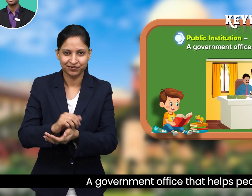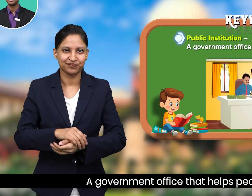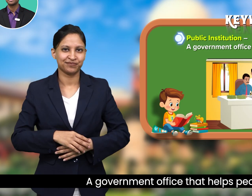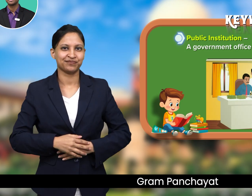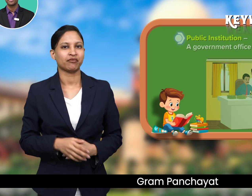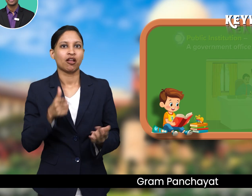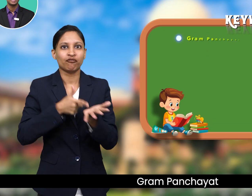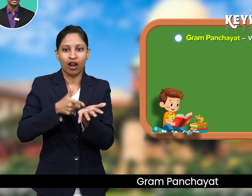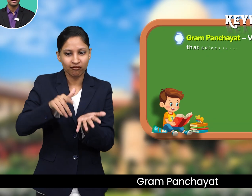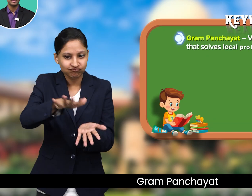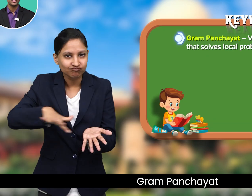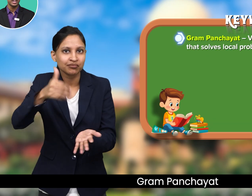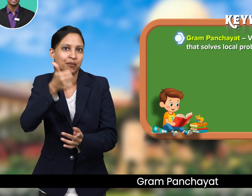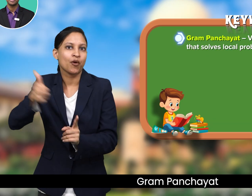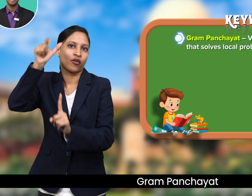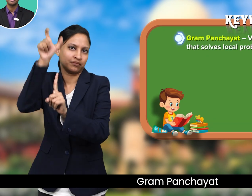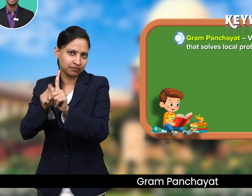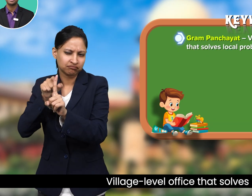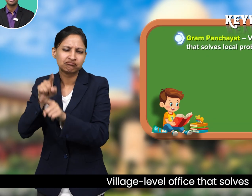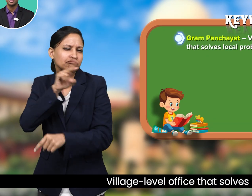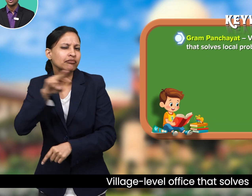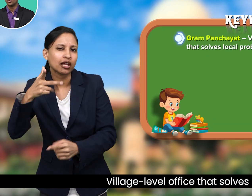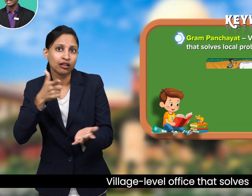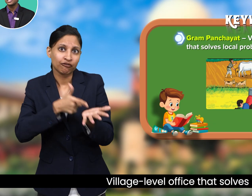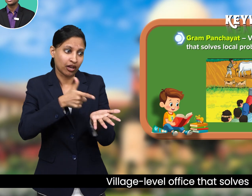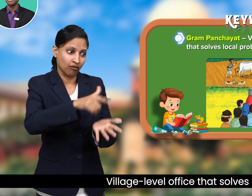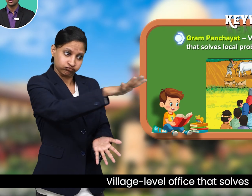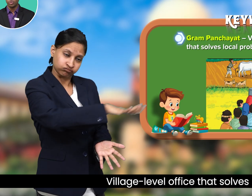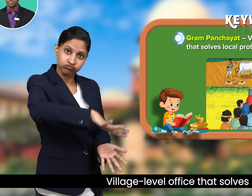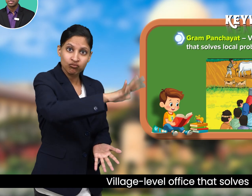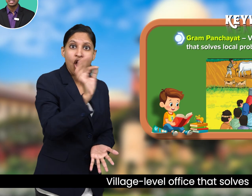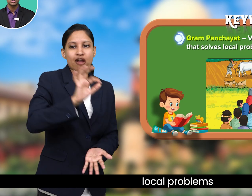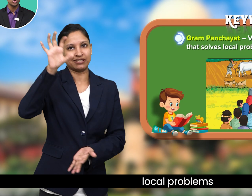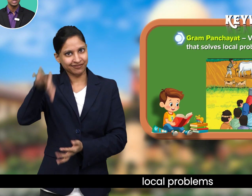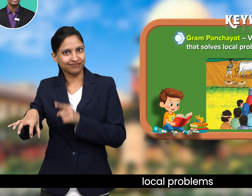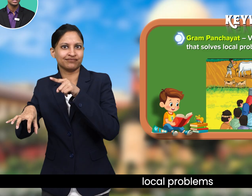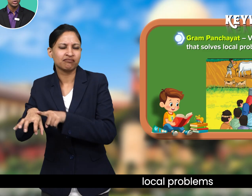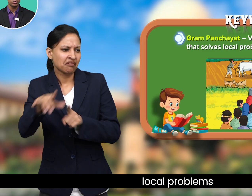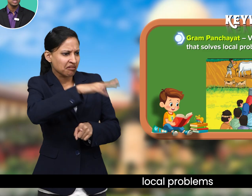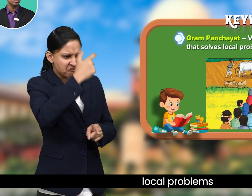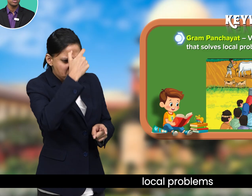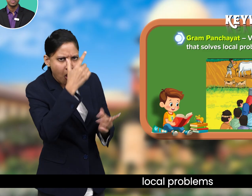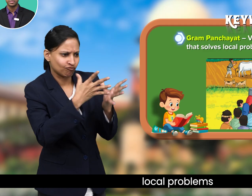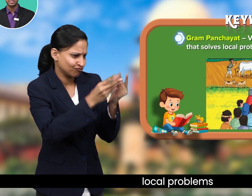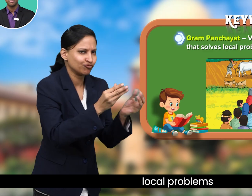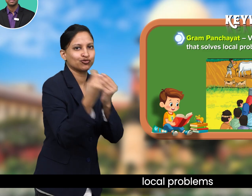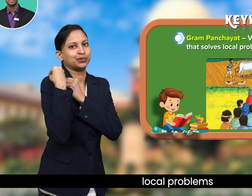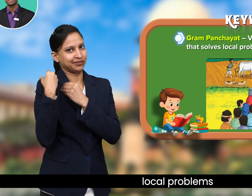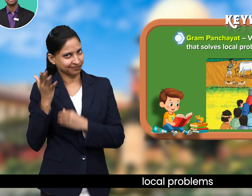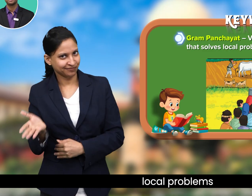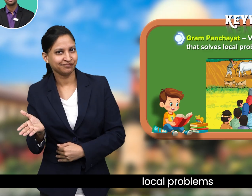people. Gram Panchayat. Village level office that solves local